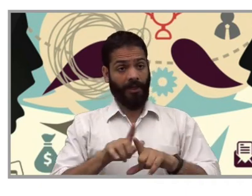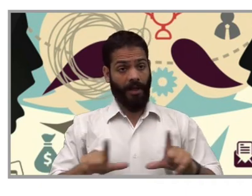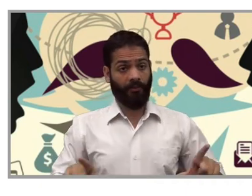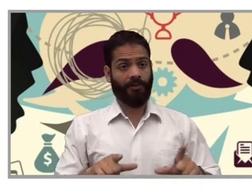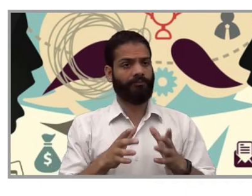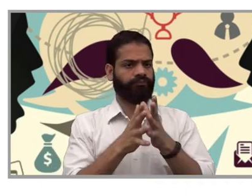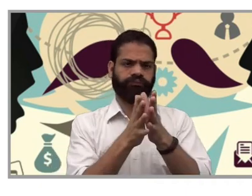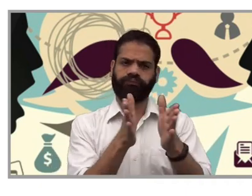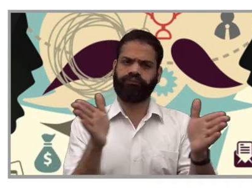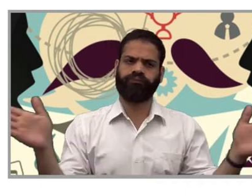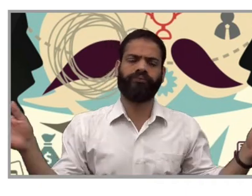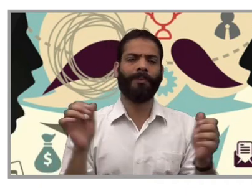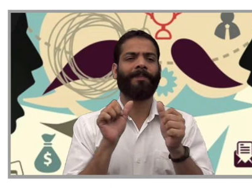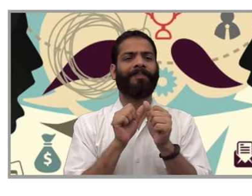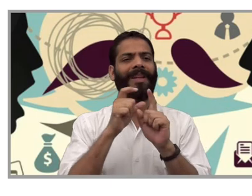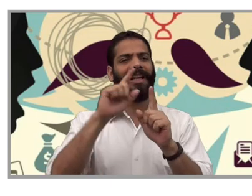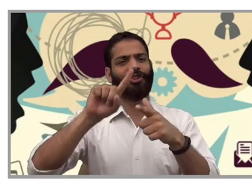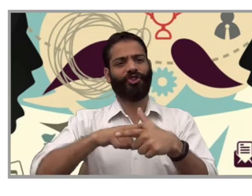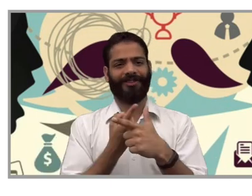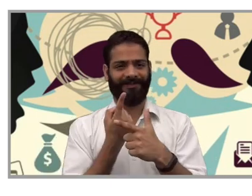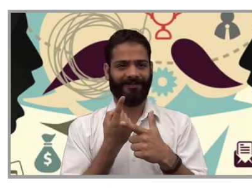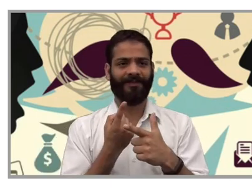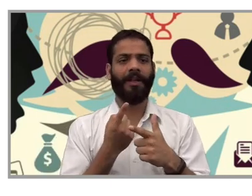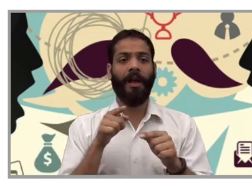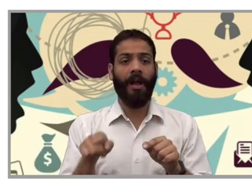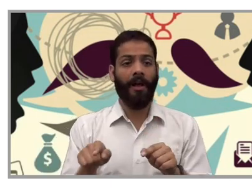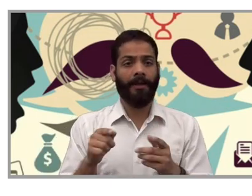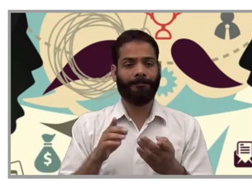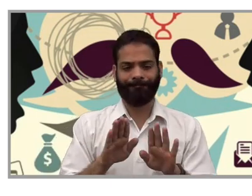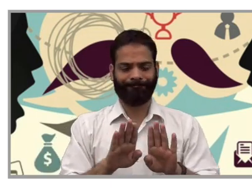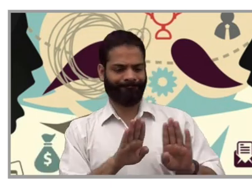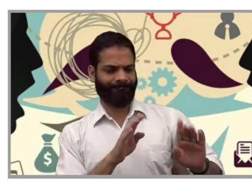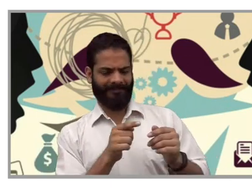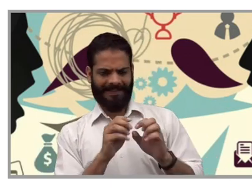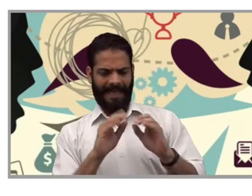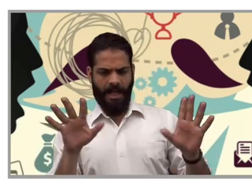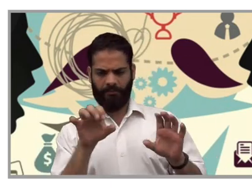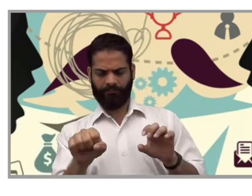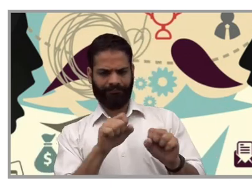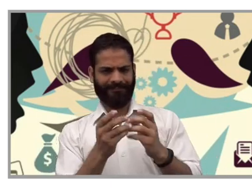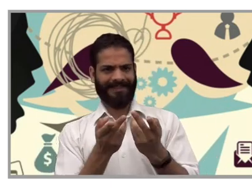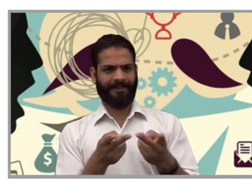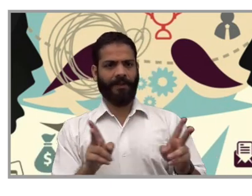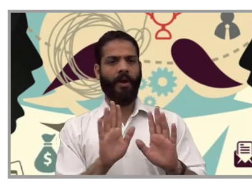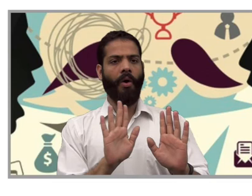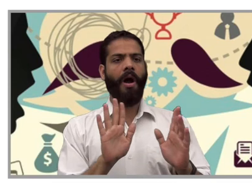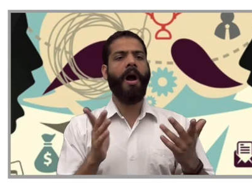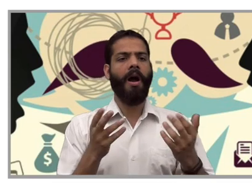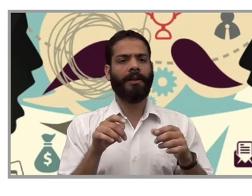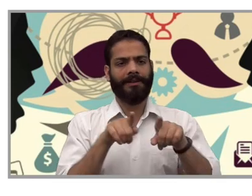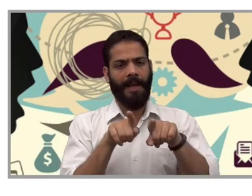In Indian Sign Language, a large number of adjectives are not distinguished from the nouns.